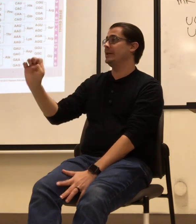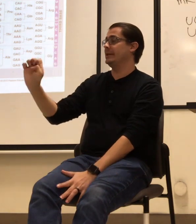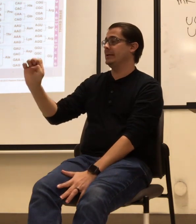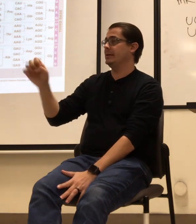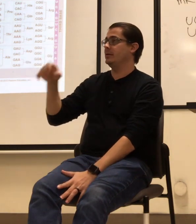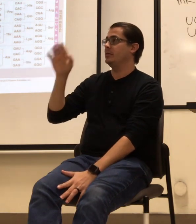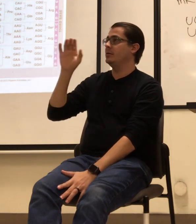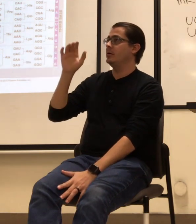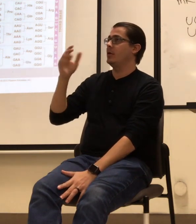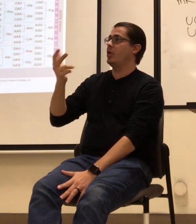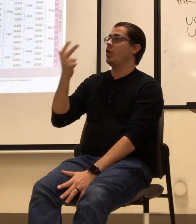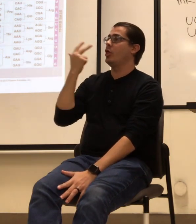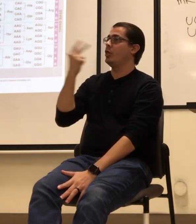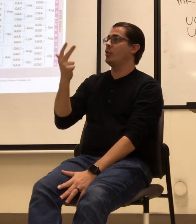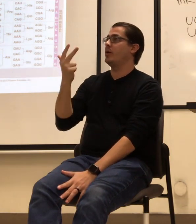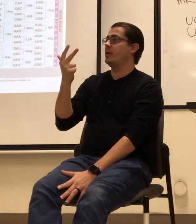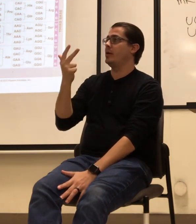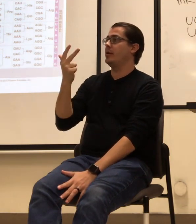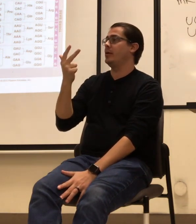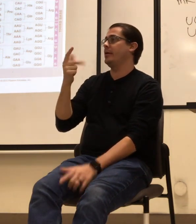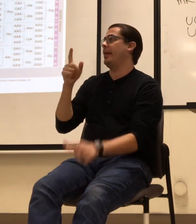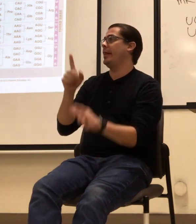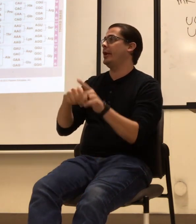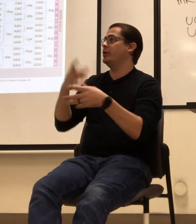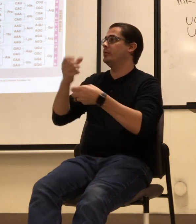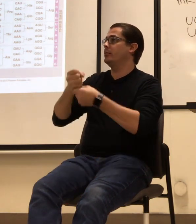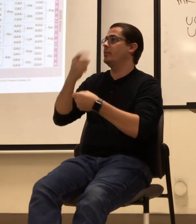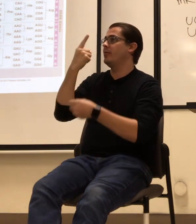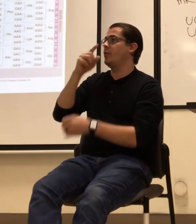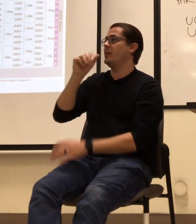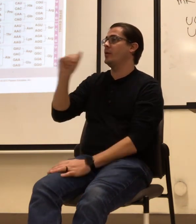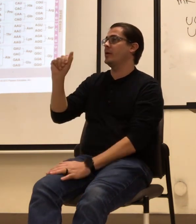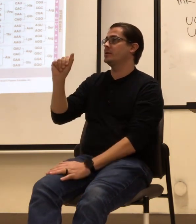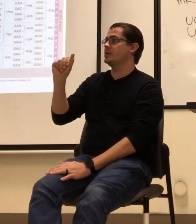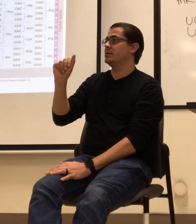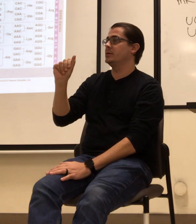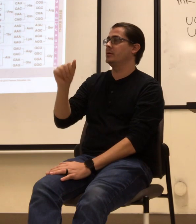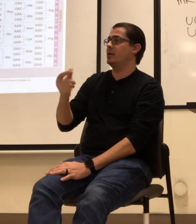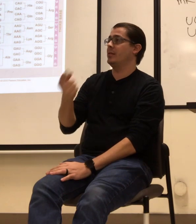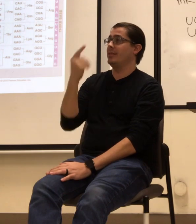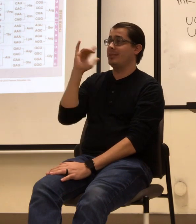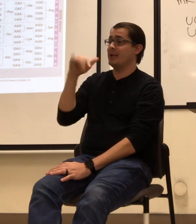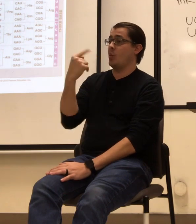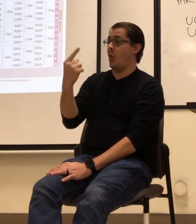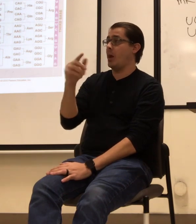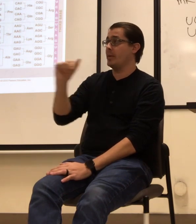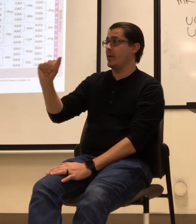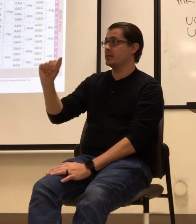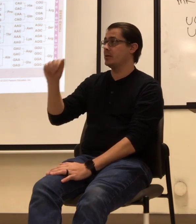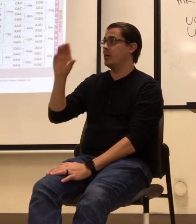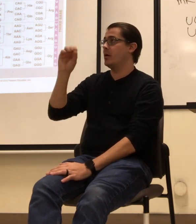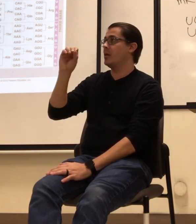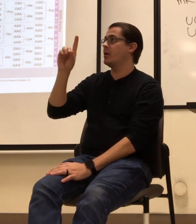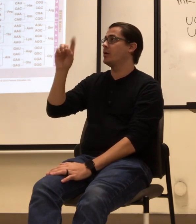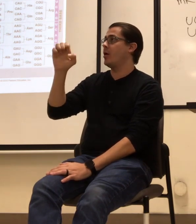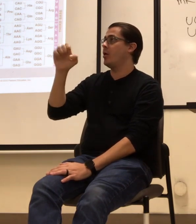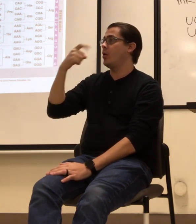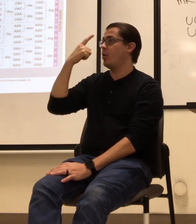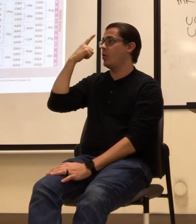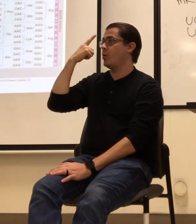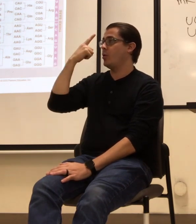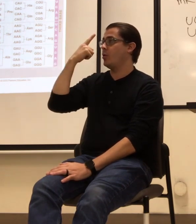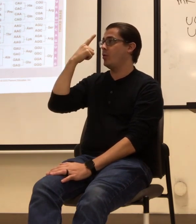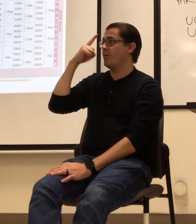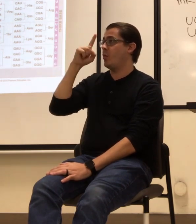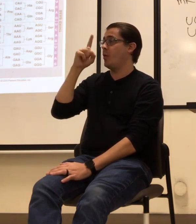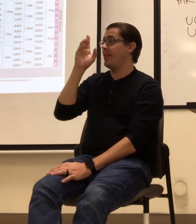So these are 3-letter abbreviations for the amino acids. But this is 1 amino acid, and the code to put